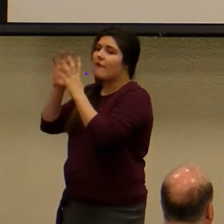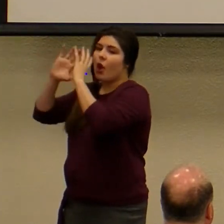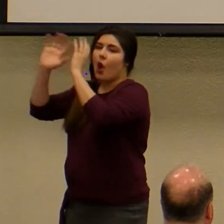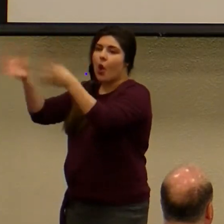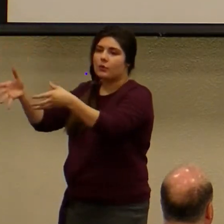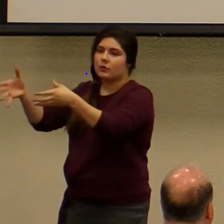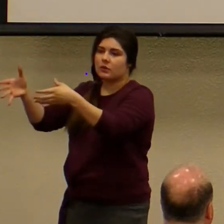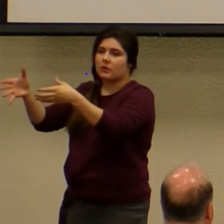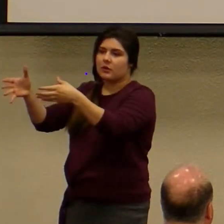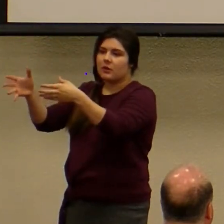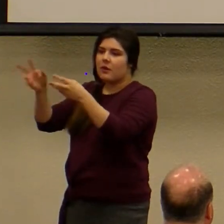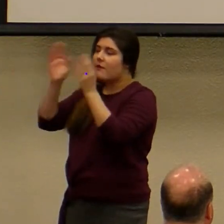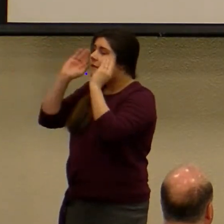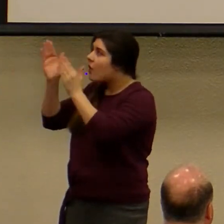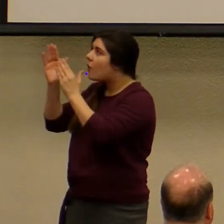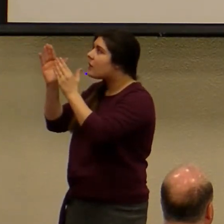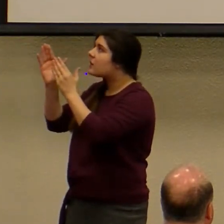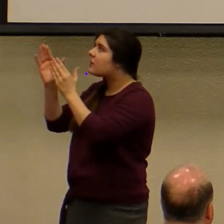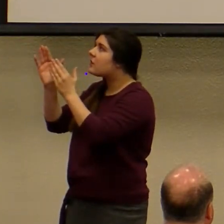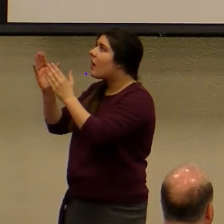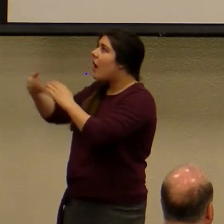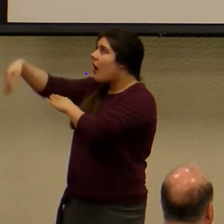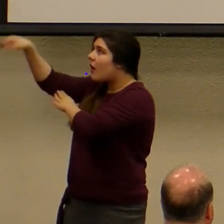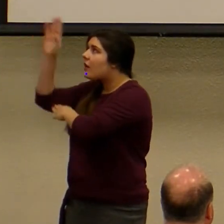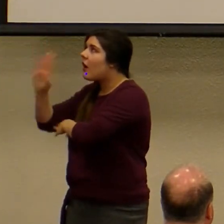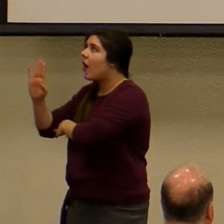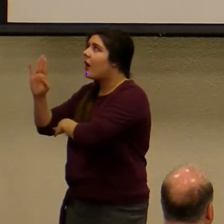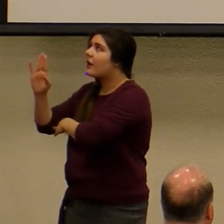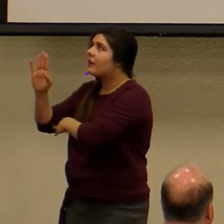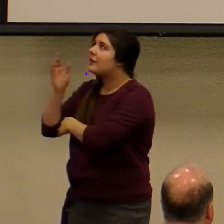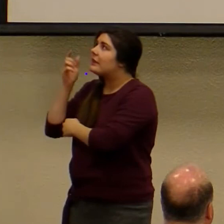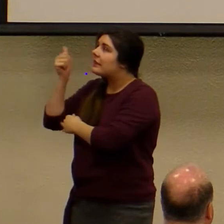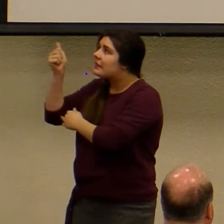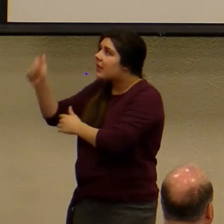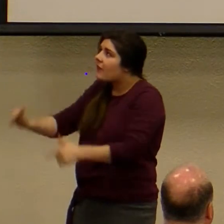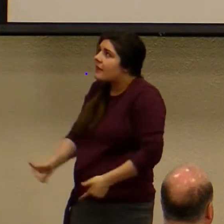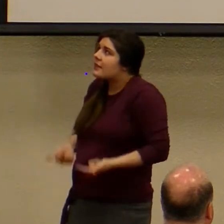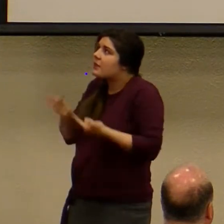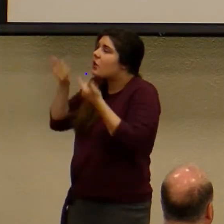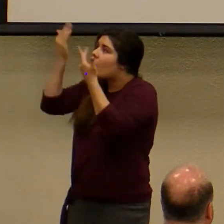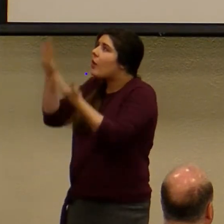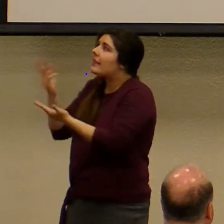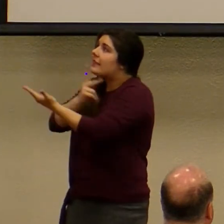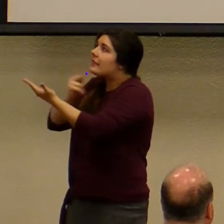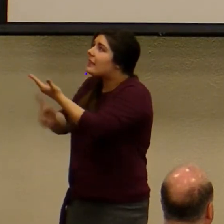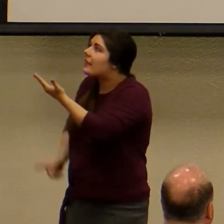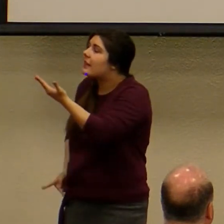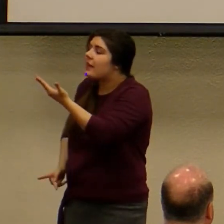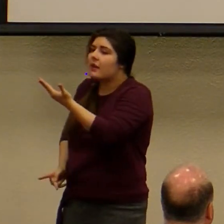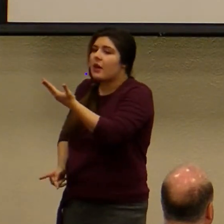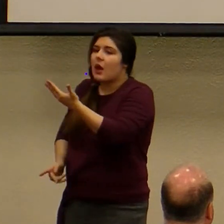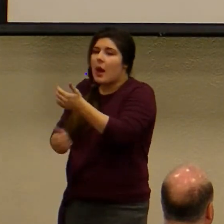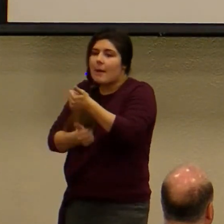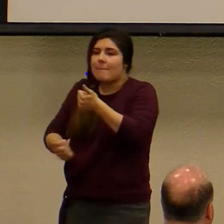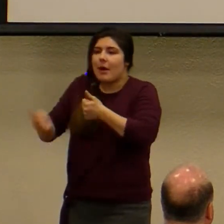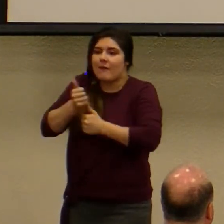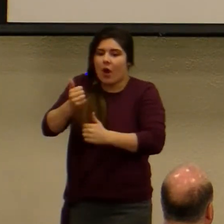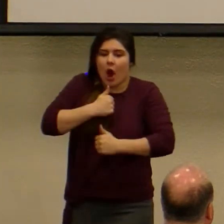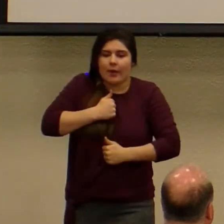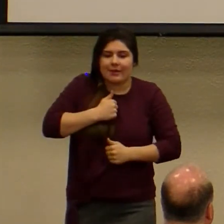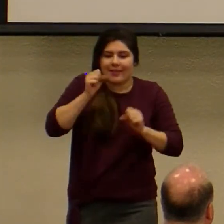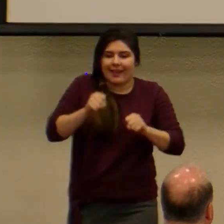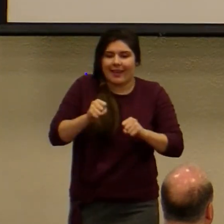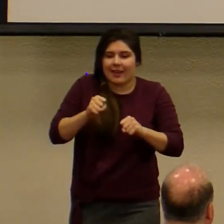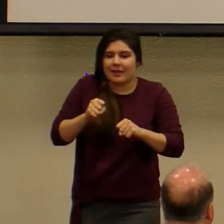text. Fix your eyes on Jehovah, the self-existent one who is the king over armies that can beat